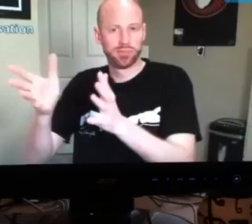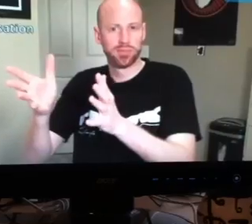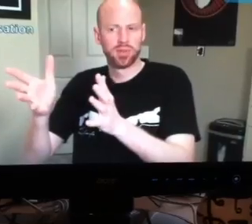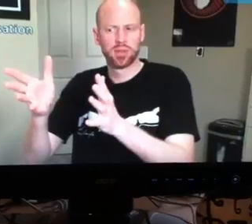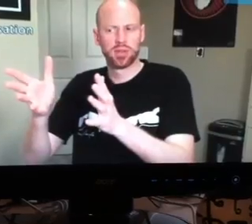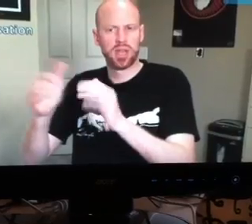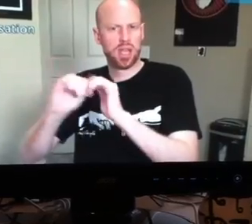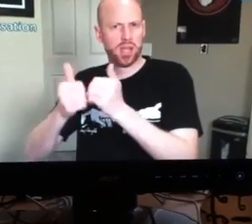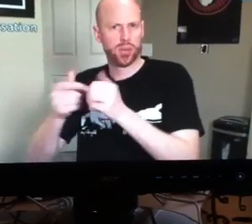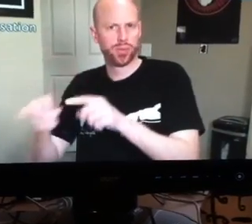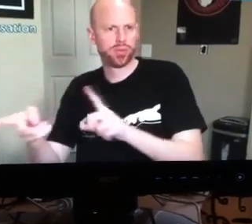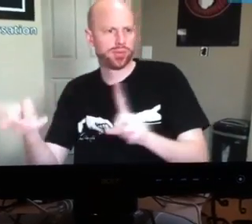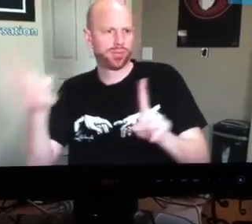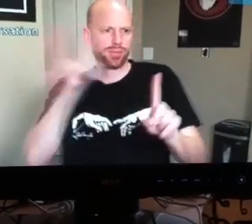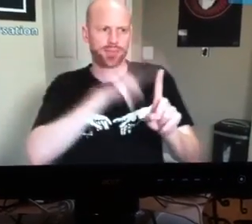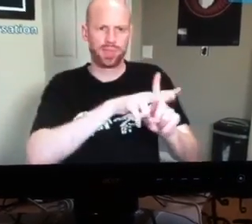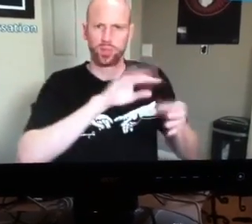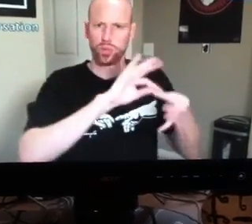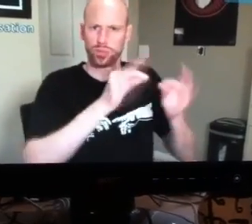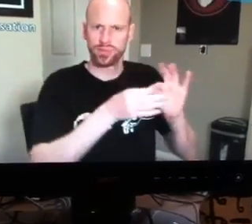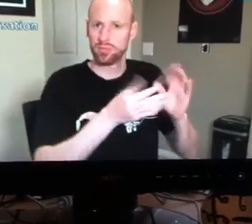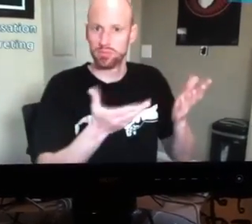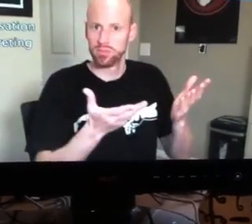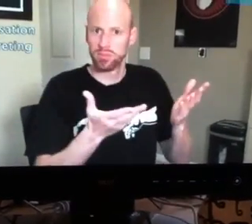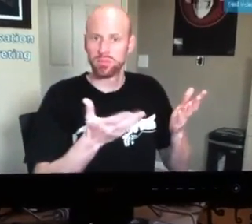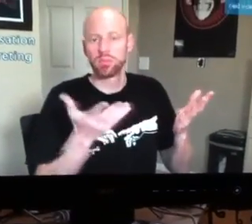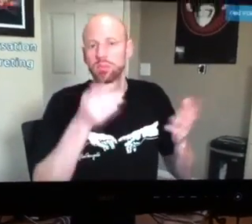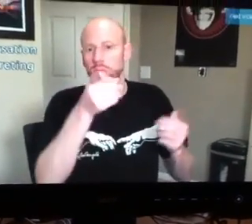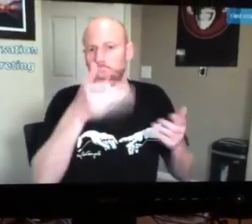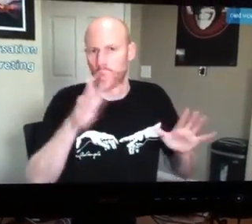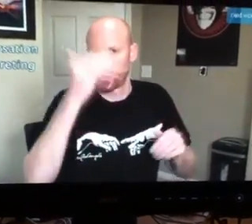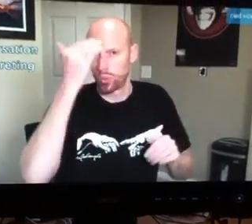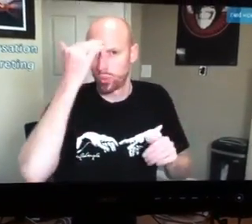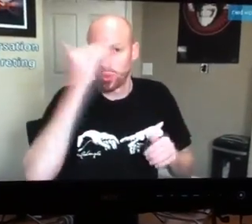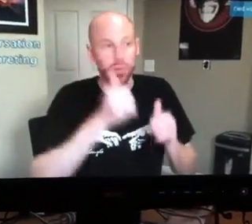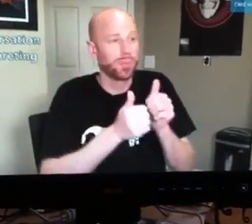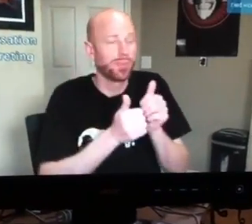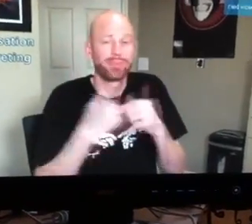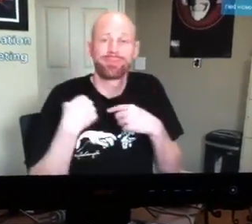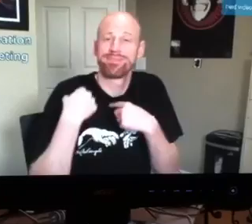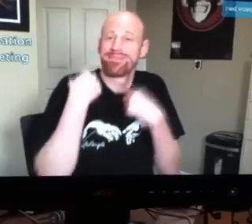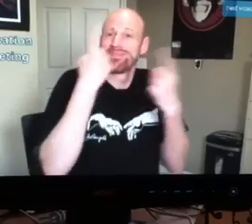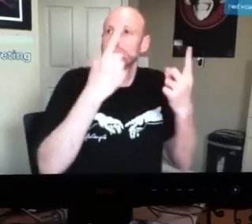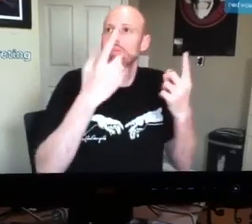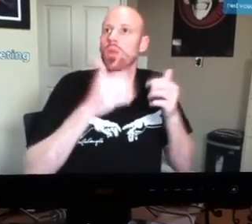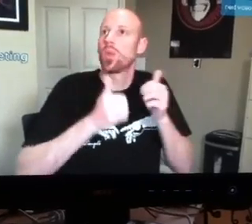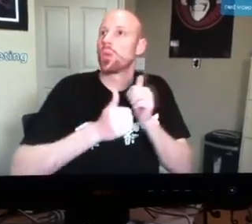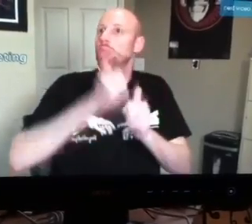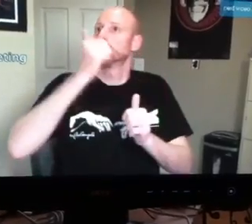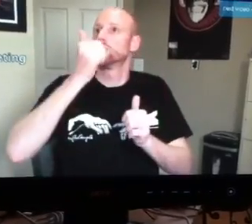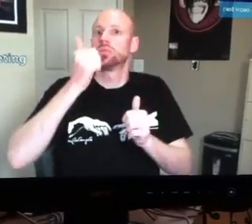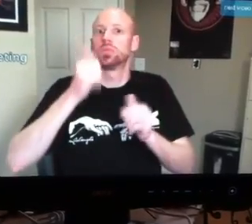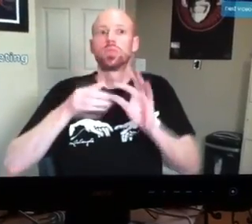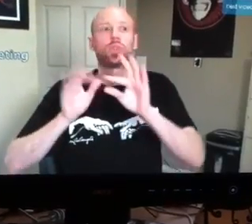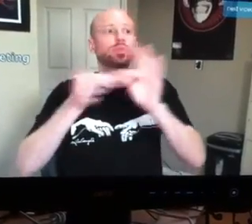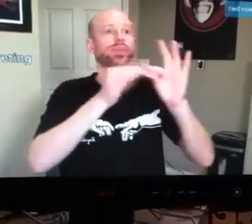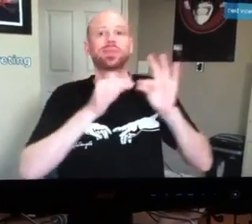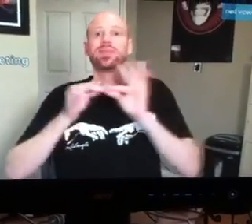And we talked about that in relation to conversation. Now we're going to apply it to interpreting. You already know that most of the